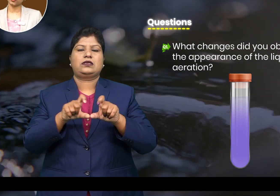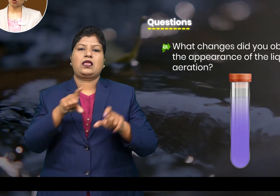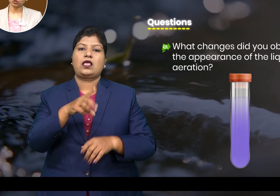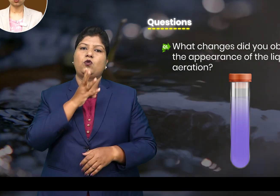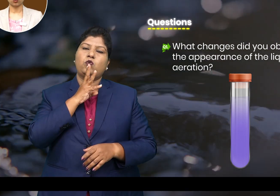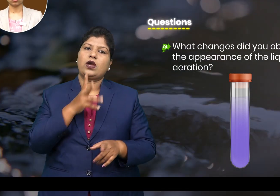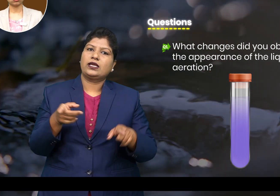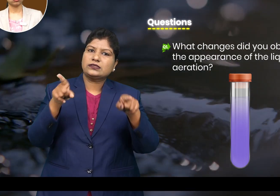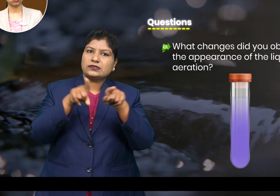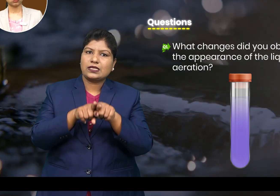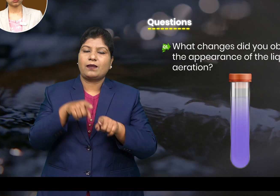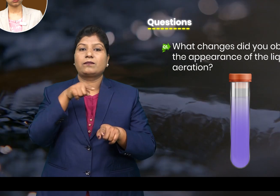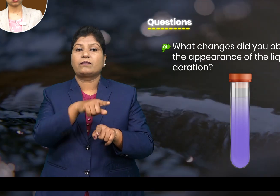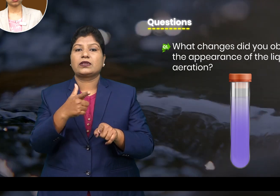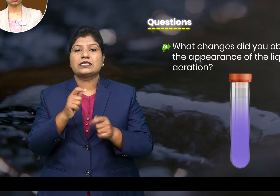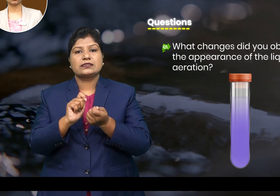its color also.